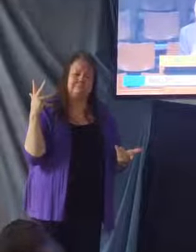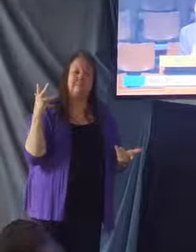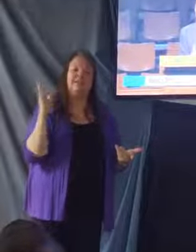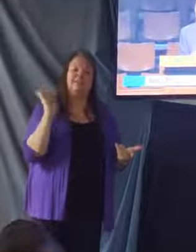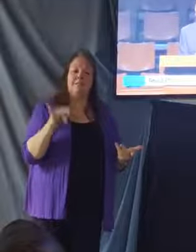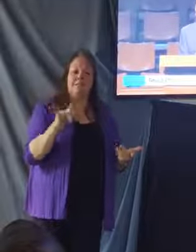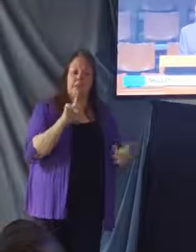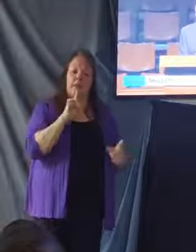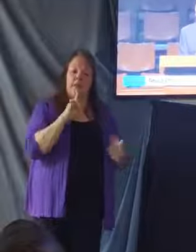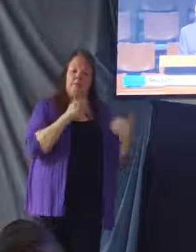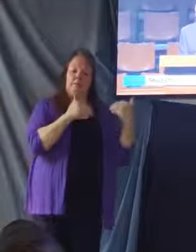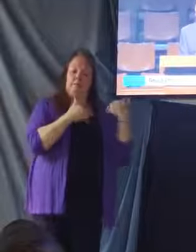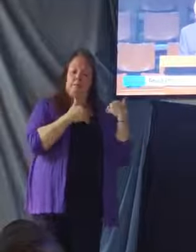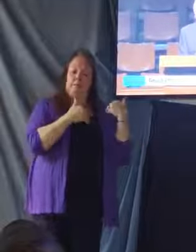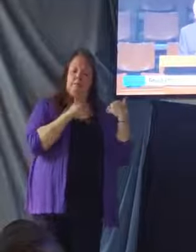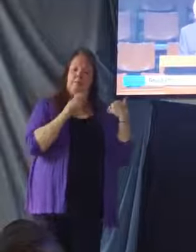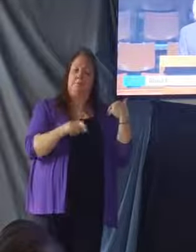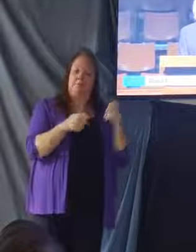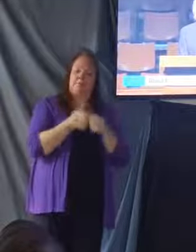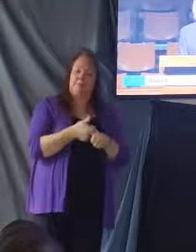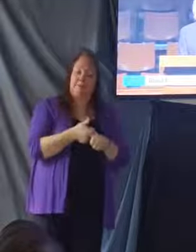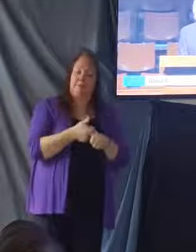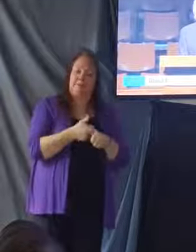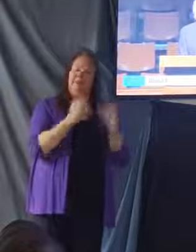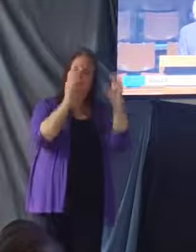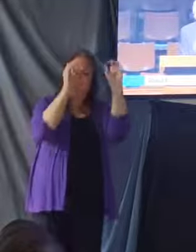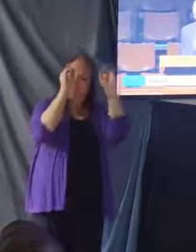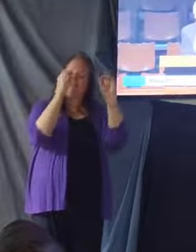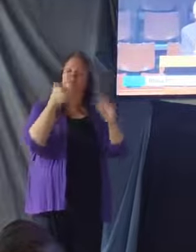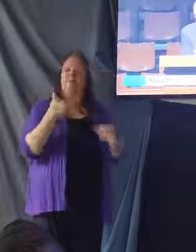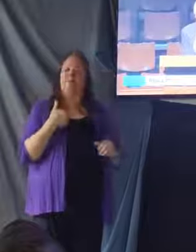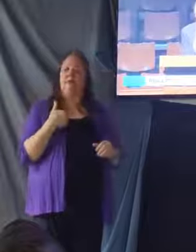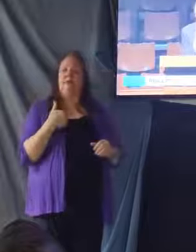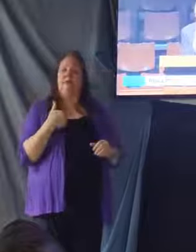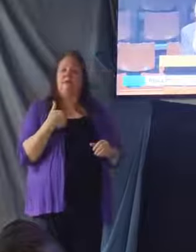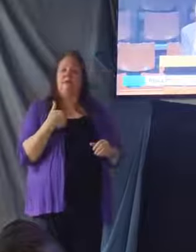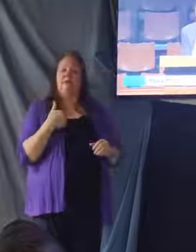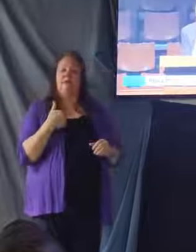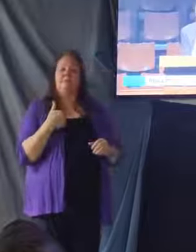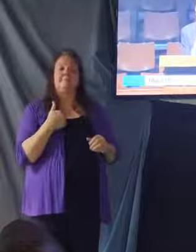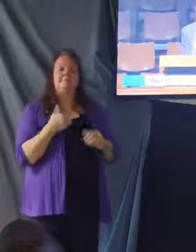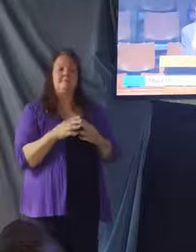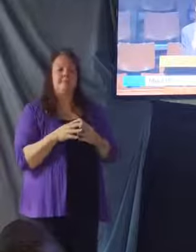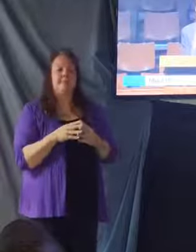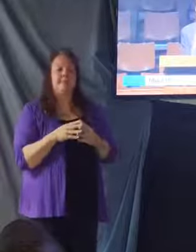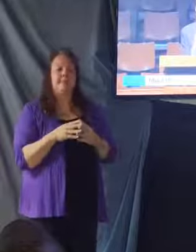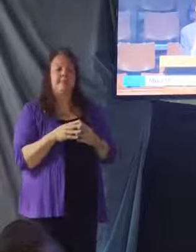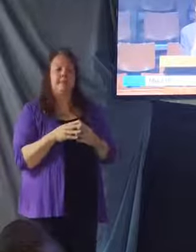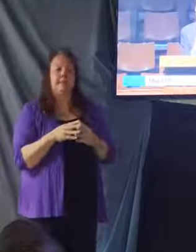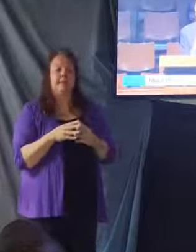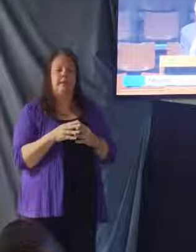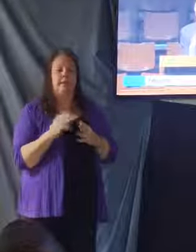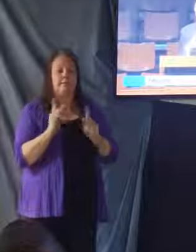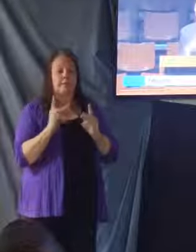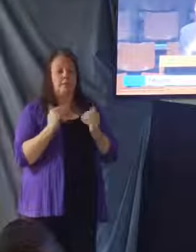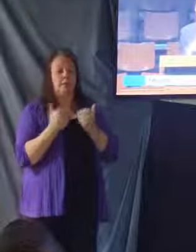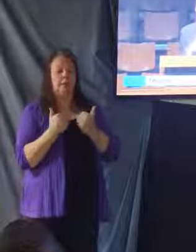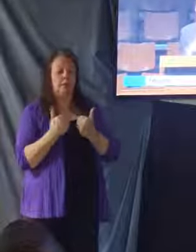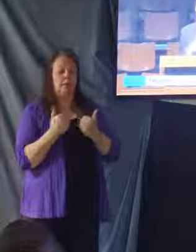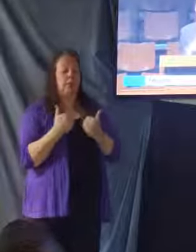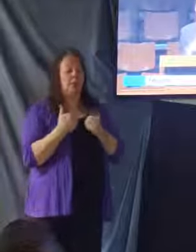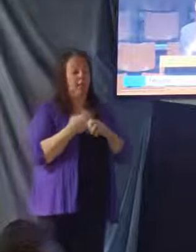then the responsibility follows through. It teaches us something. Someone wants to create a dichotomy. Well,